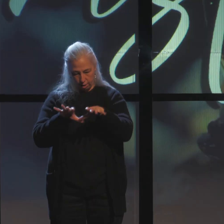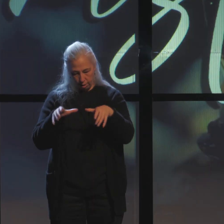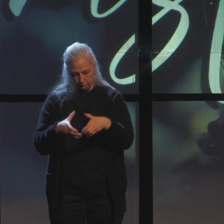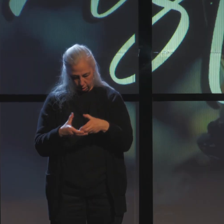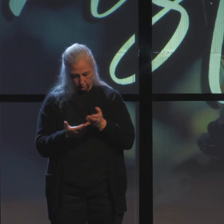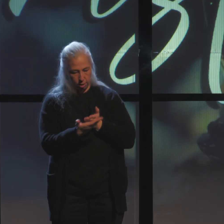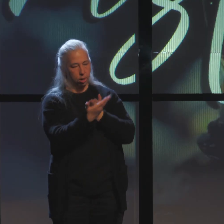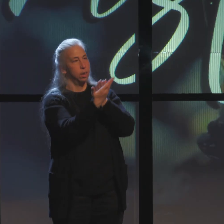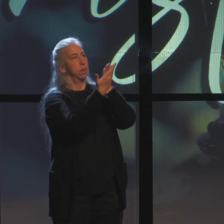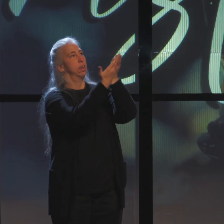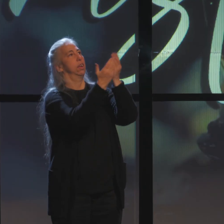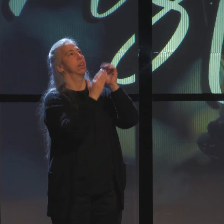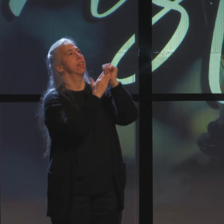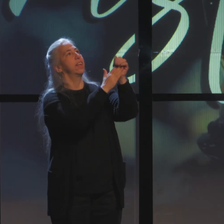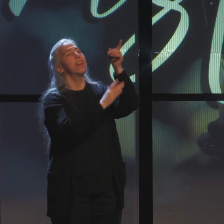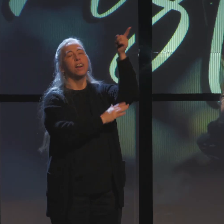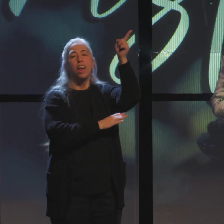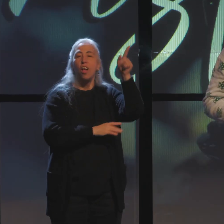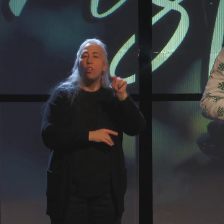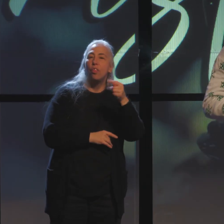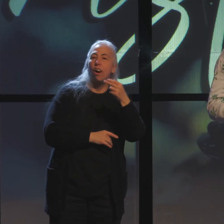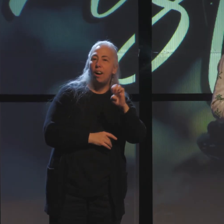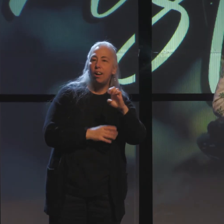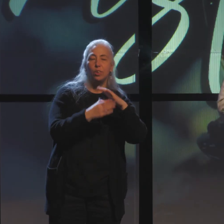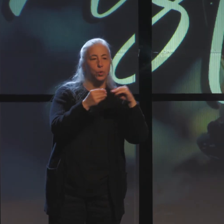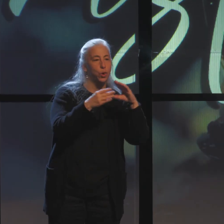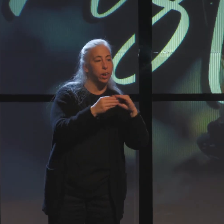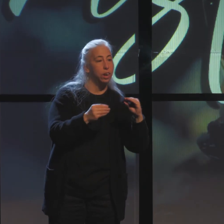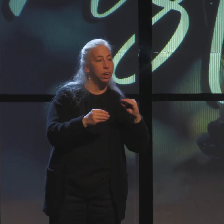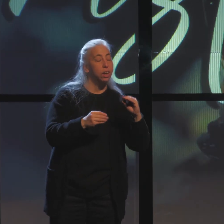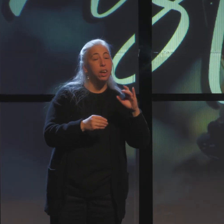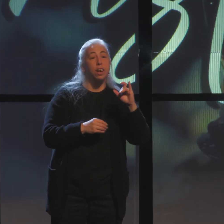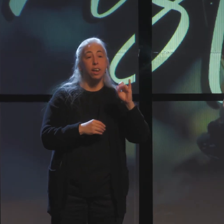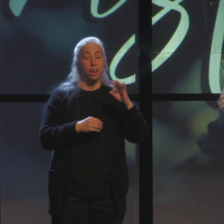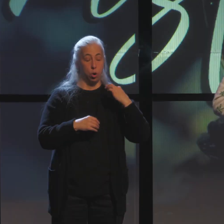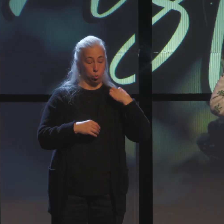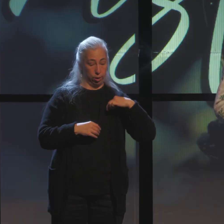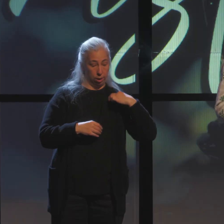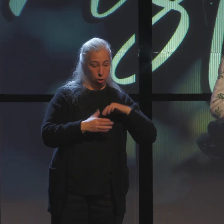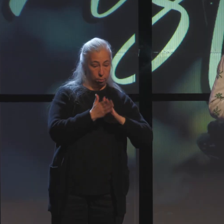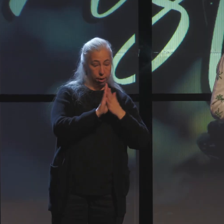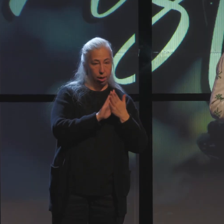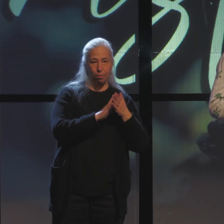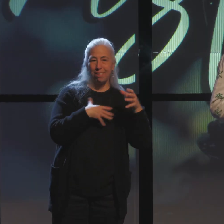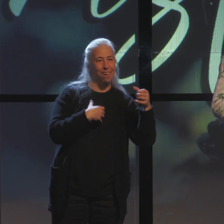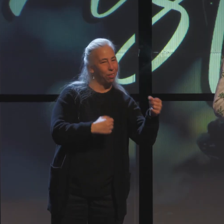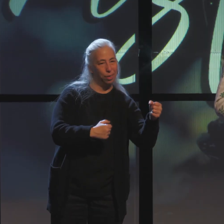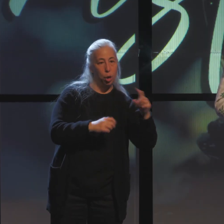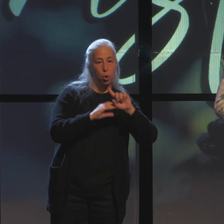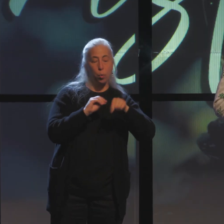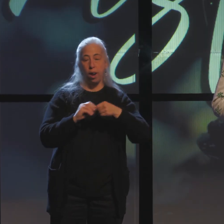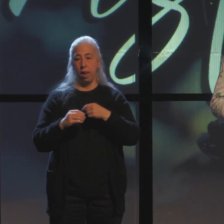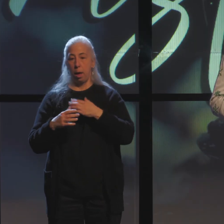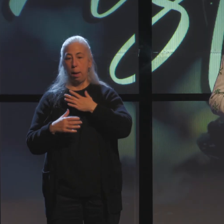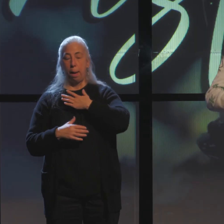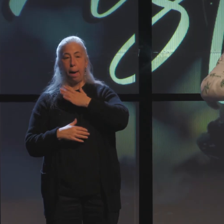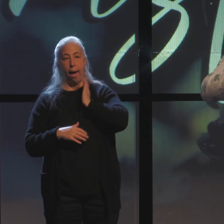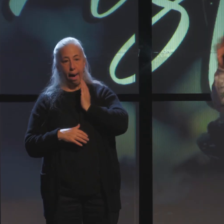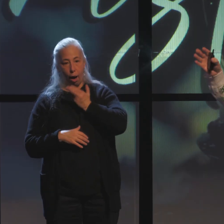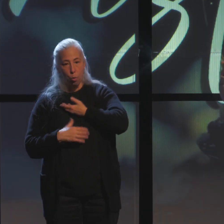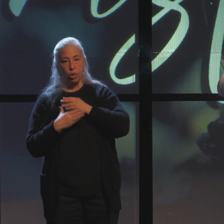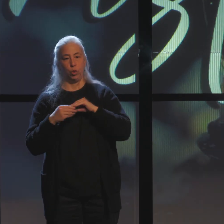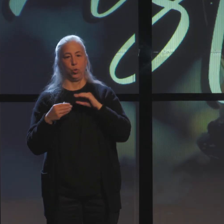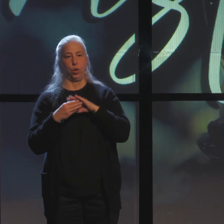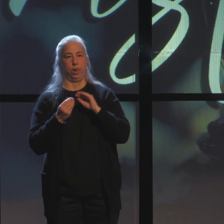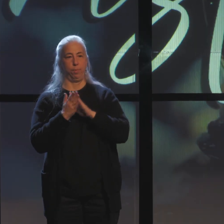story. Religion becomes unhealthy when my religion becomes the story. When my religion is the